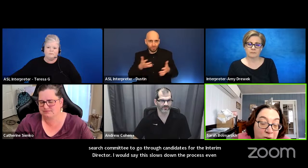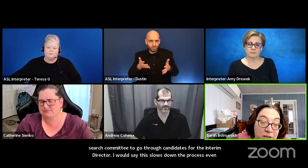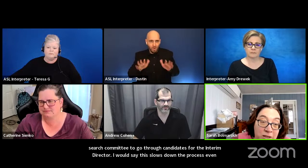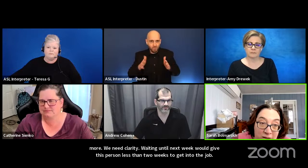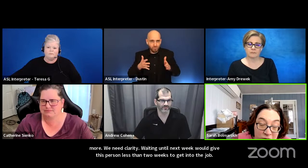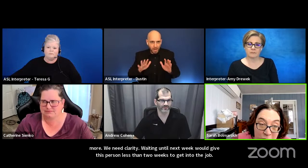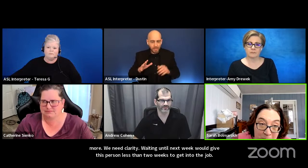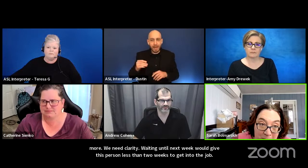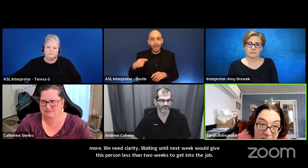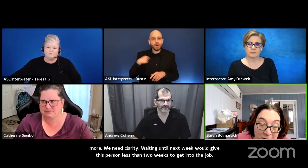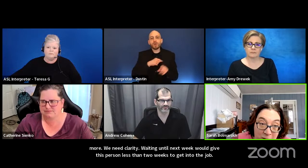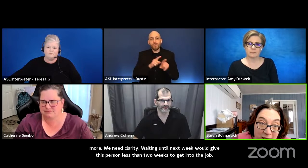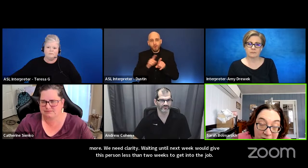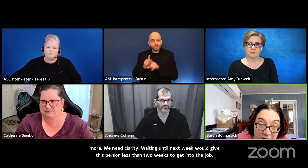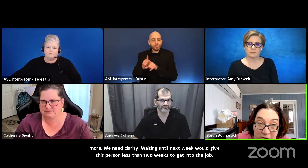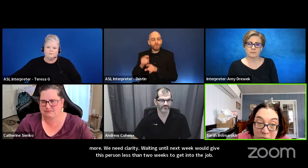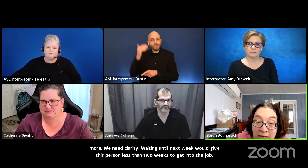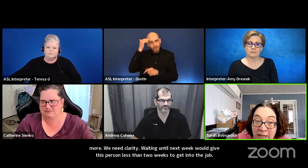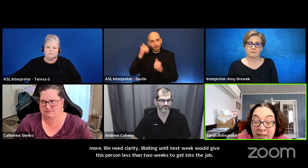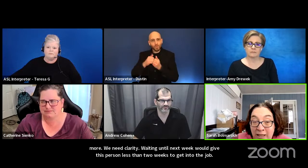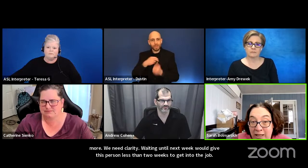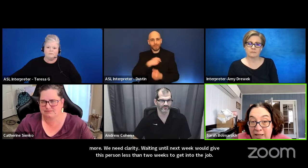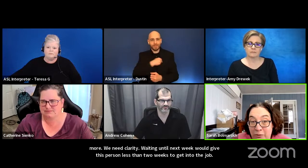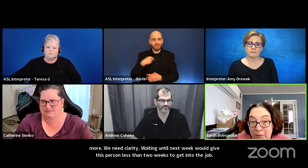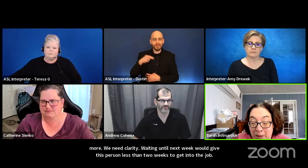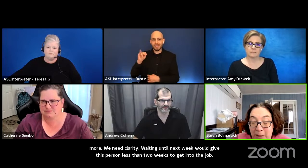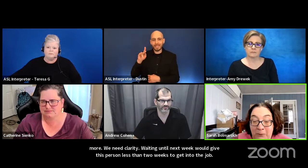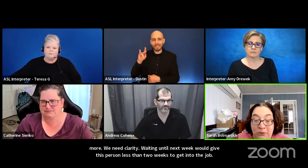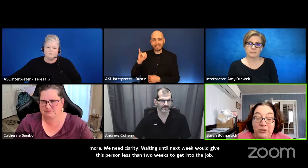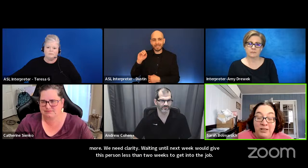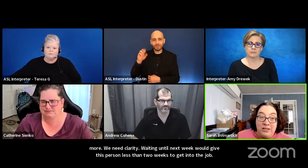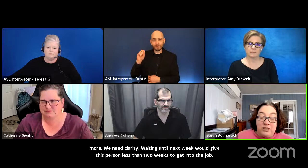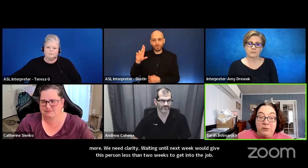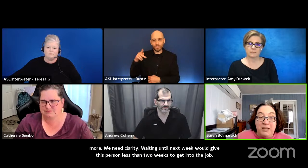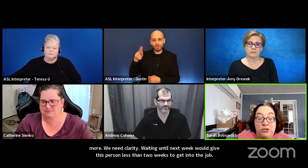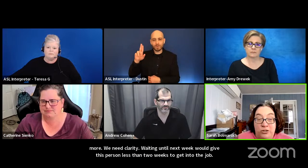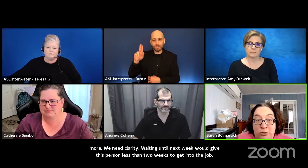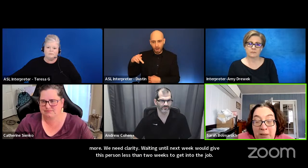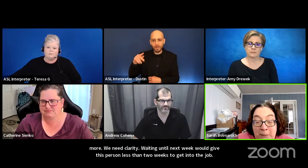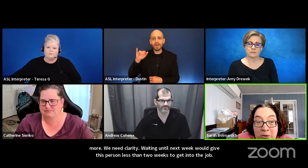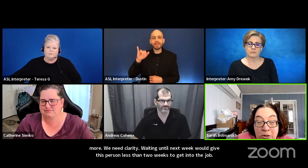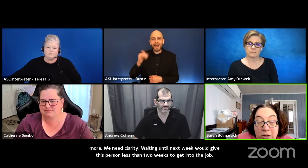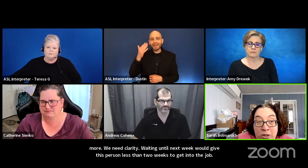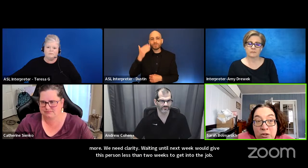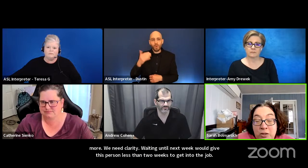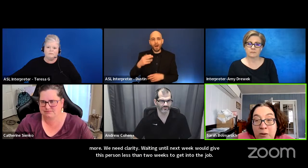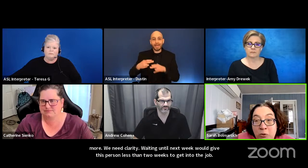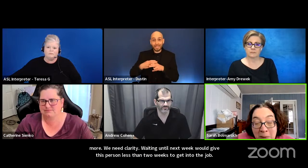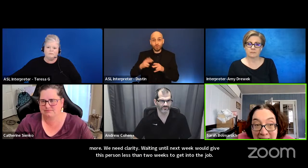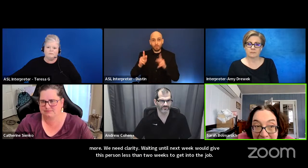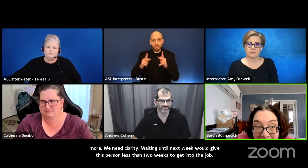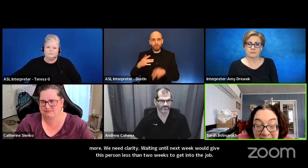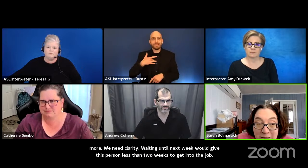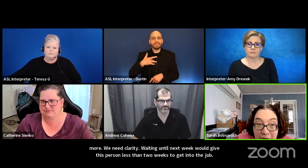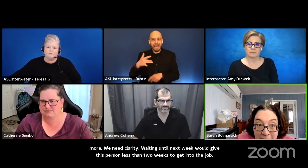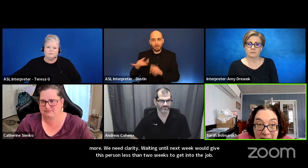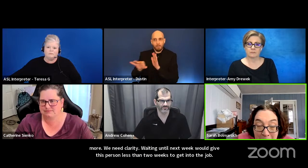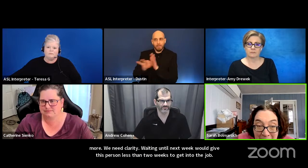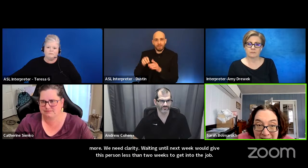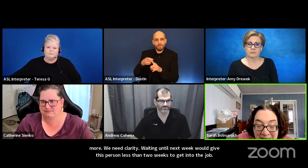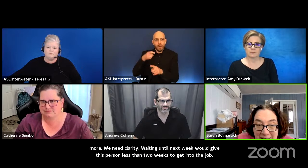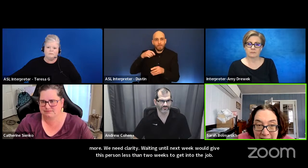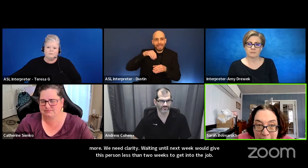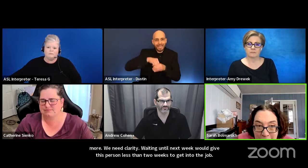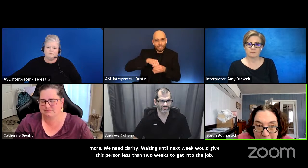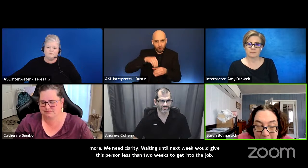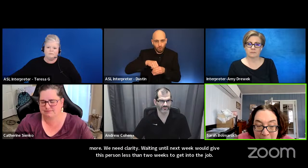are familiar with Nikki Supa as well. This is why interim people tend to be internal people. So I would be against deferring